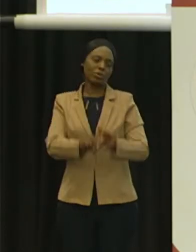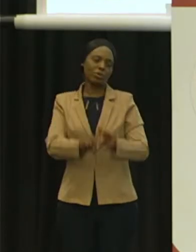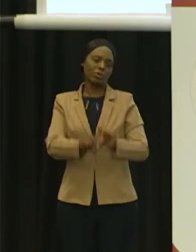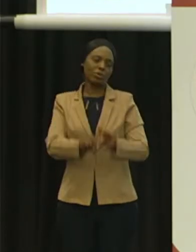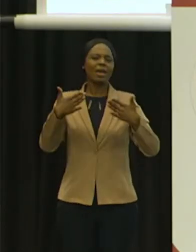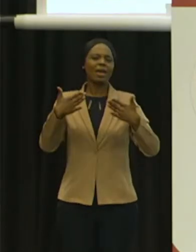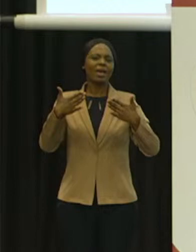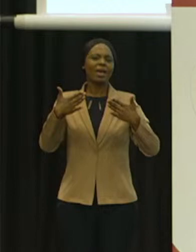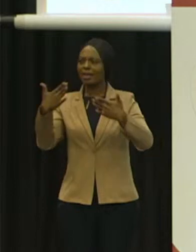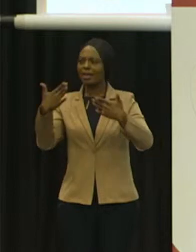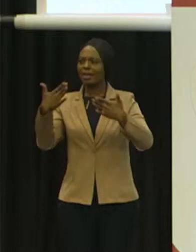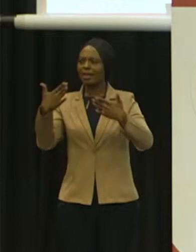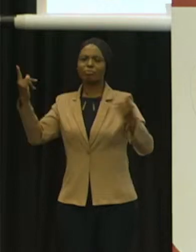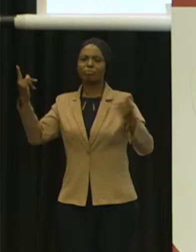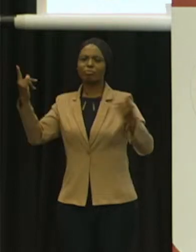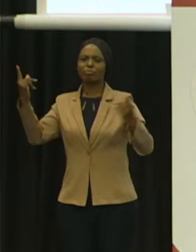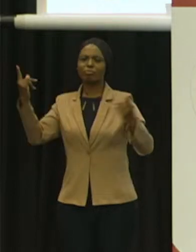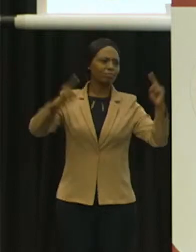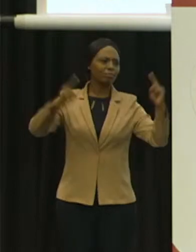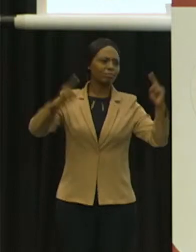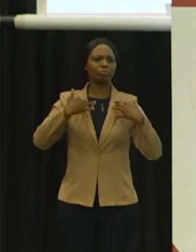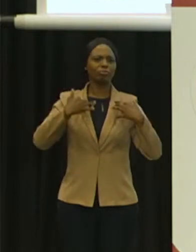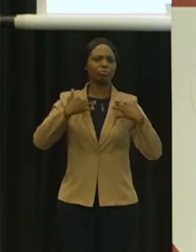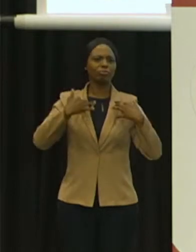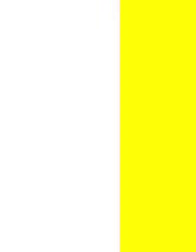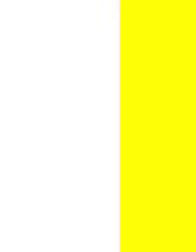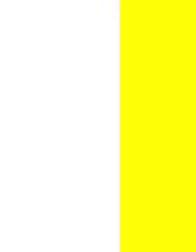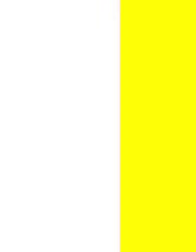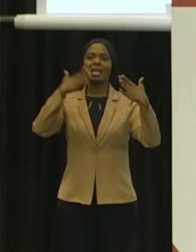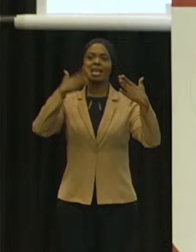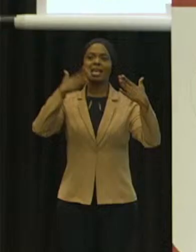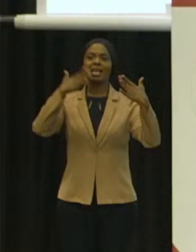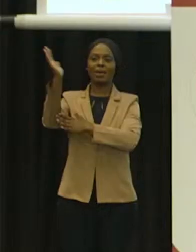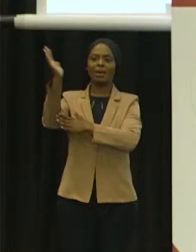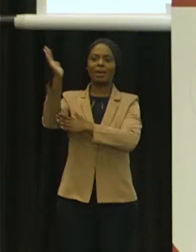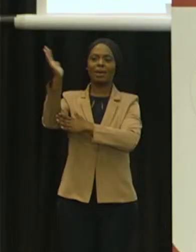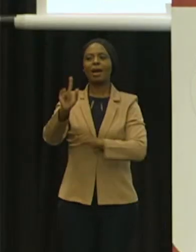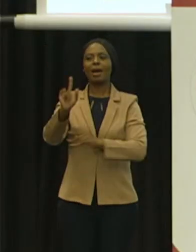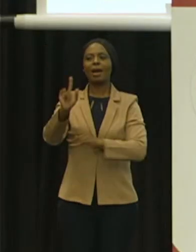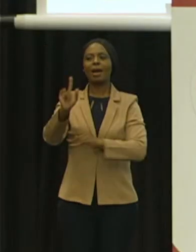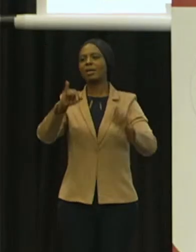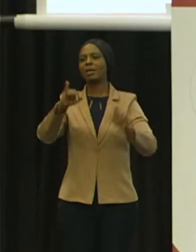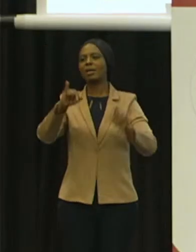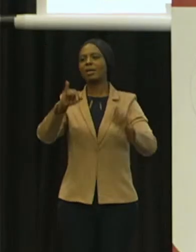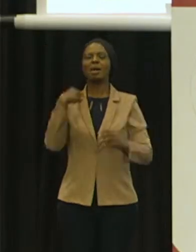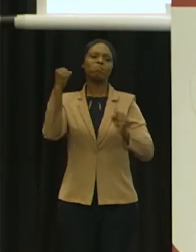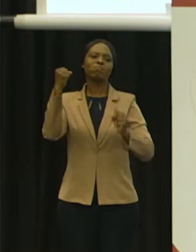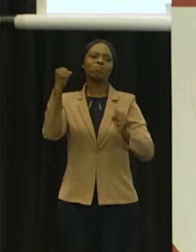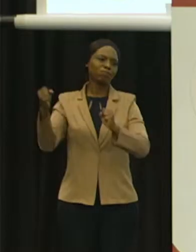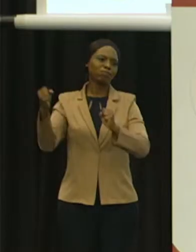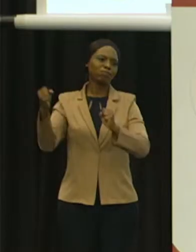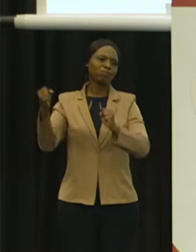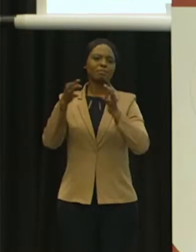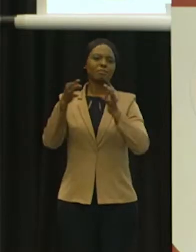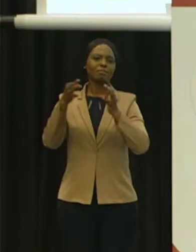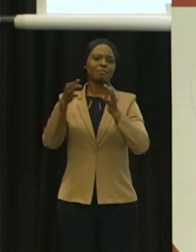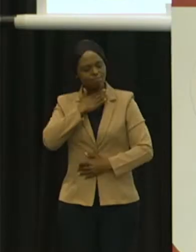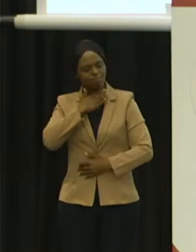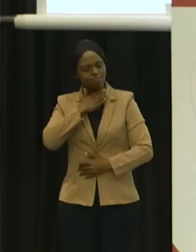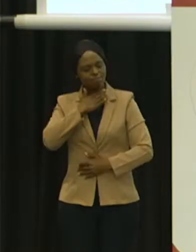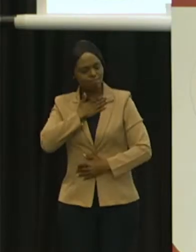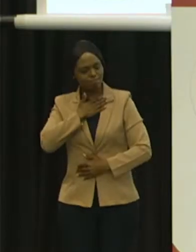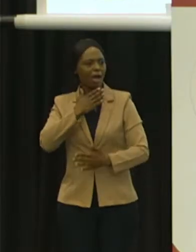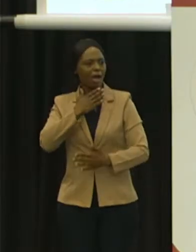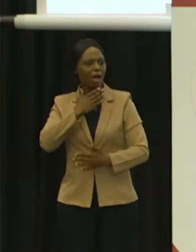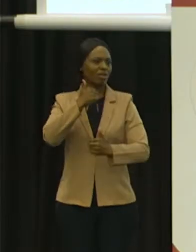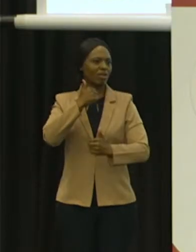coming in your numbers. And I'm actually not doing the thank you speech, that's trouble. But I just wanted to express our gratitude. And